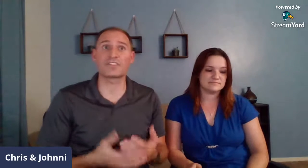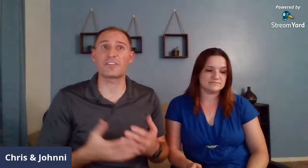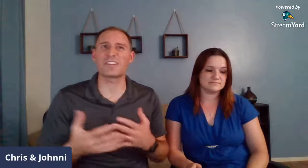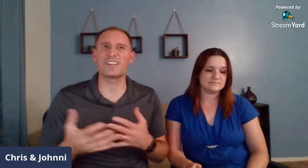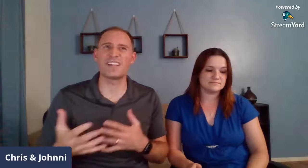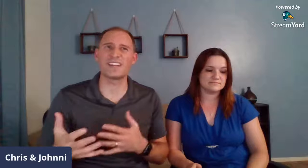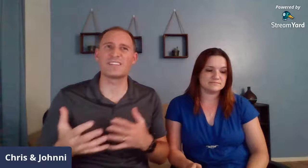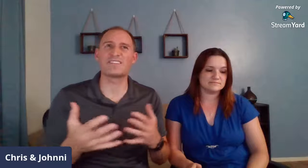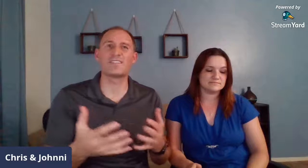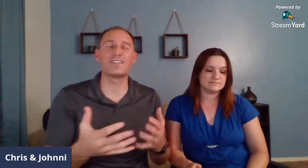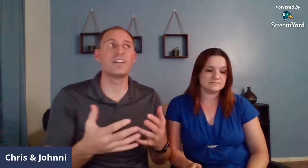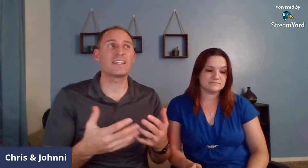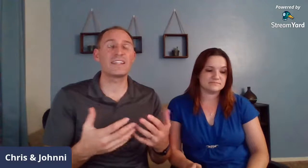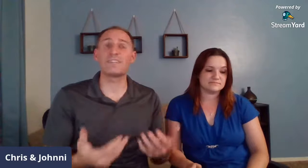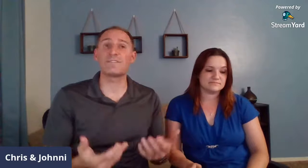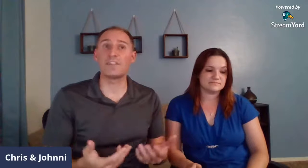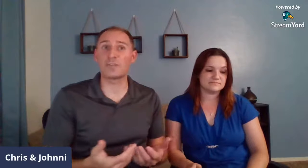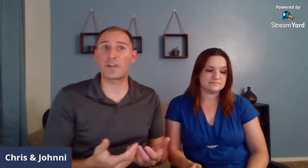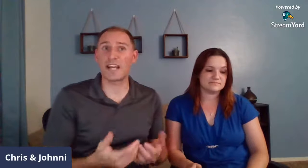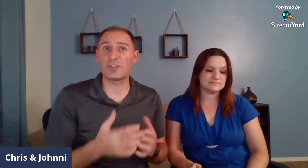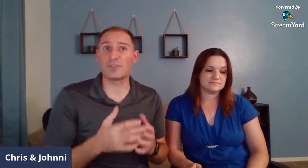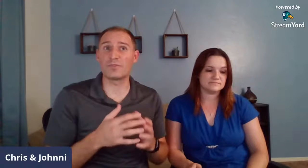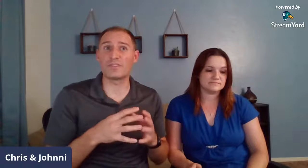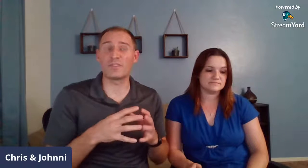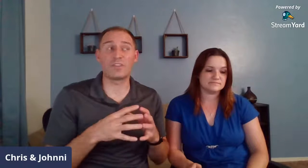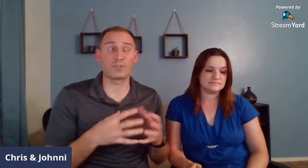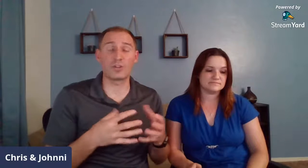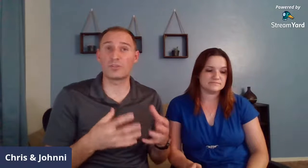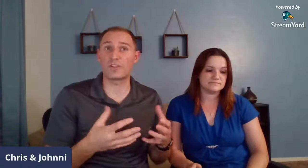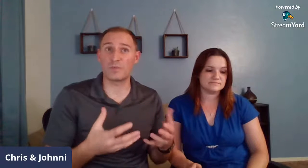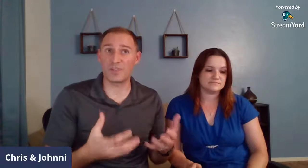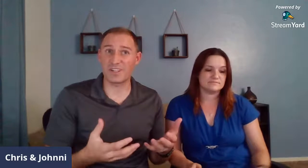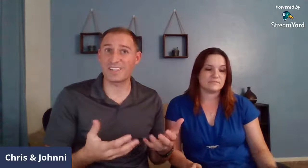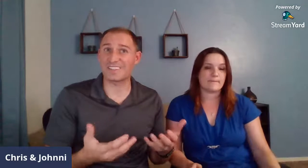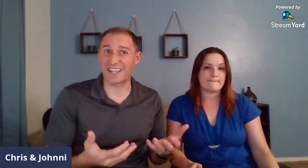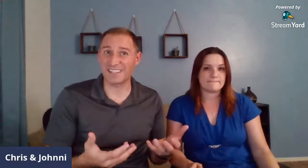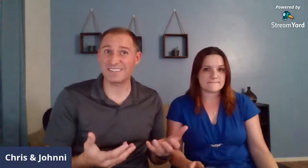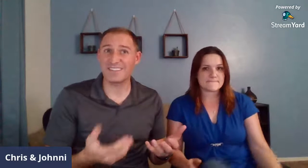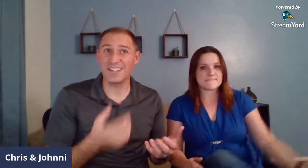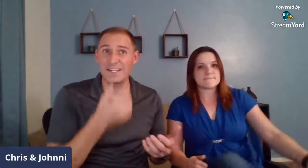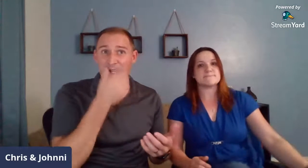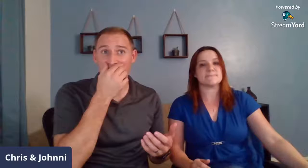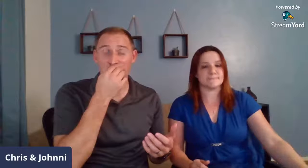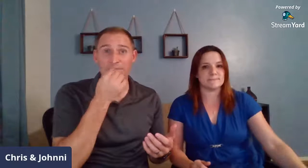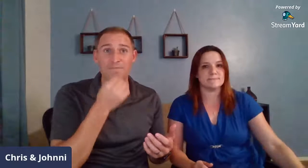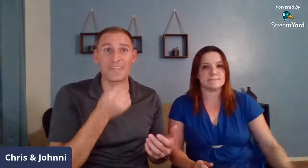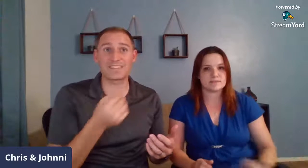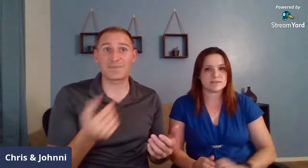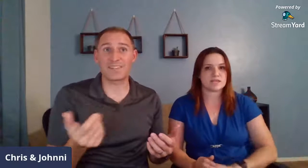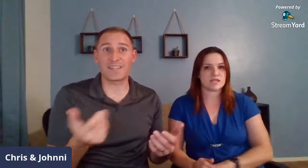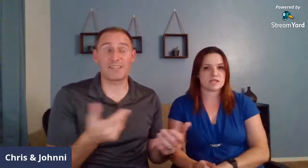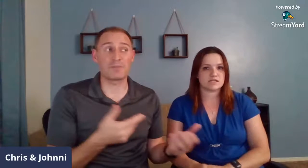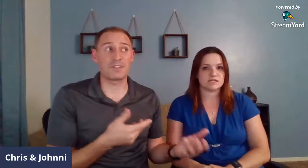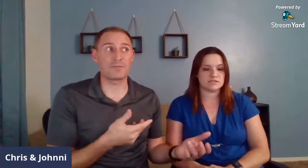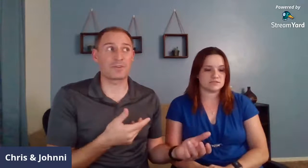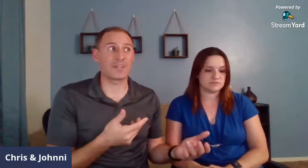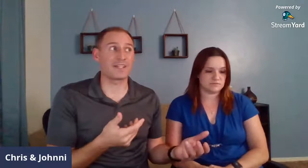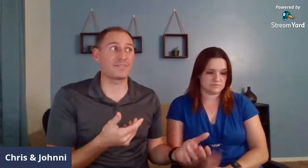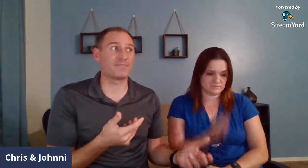start getting a feel for how your local community signs. That's something that we were kind of,